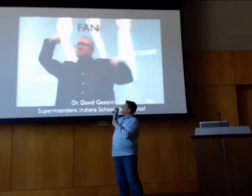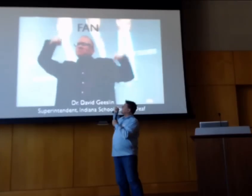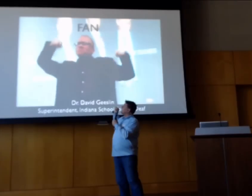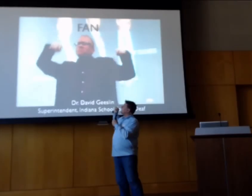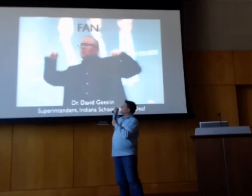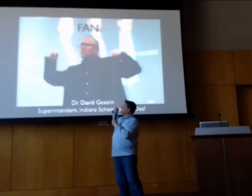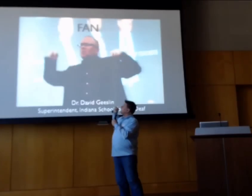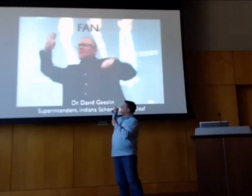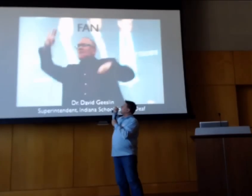again.